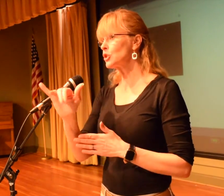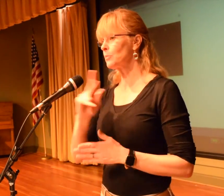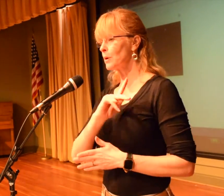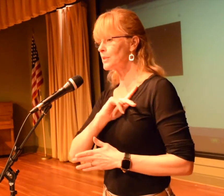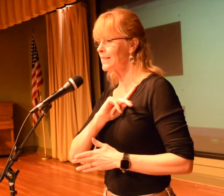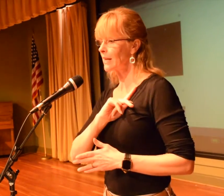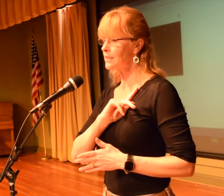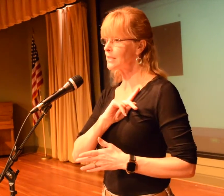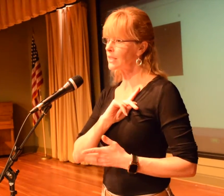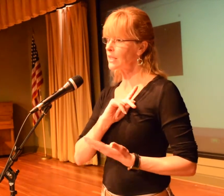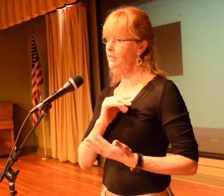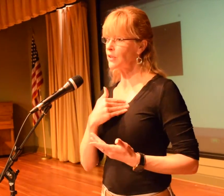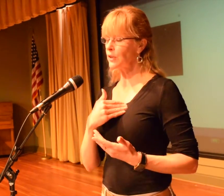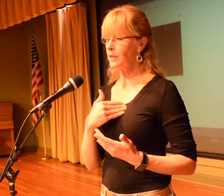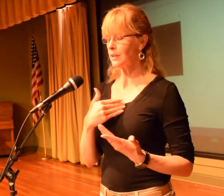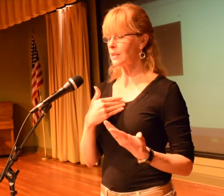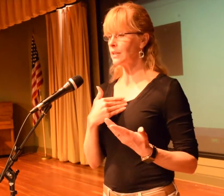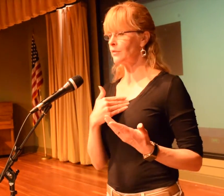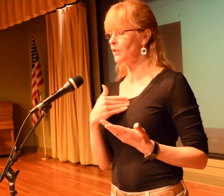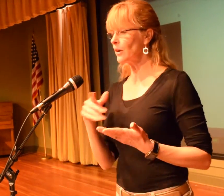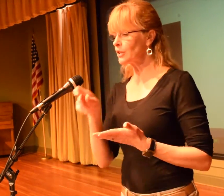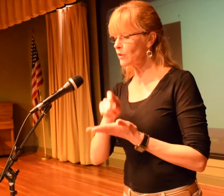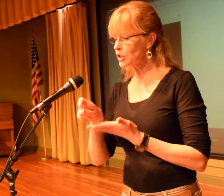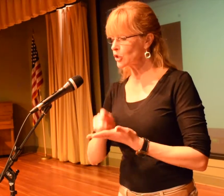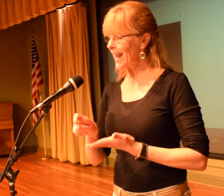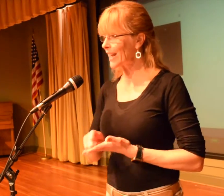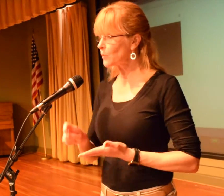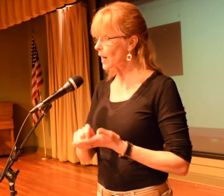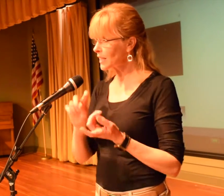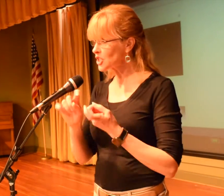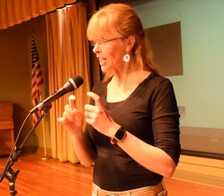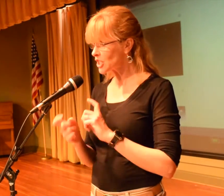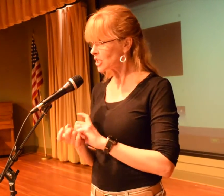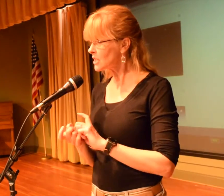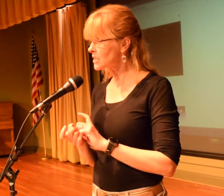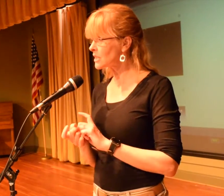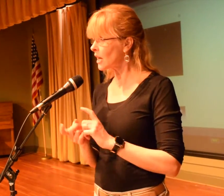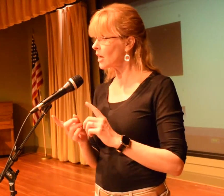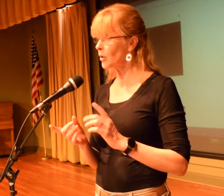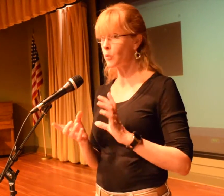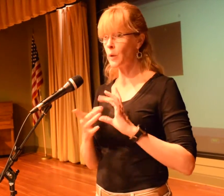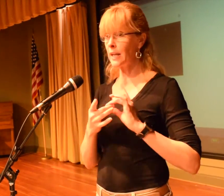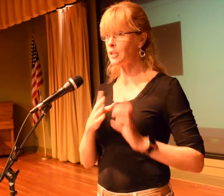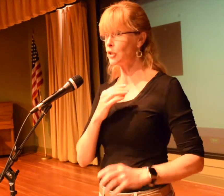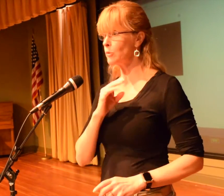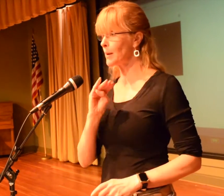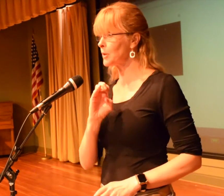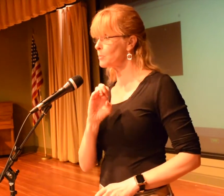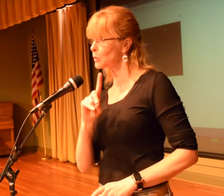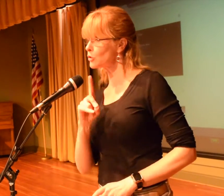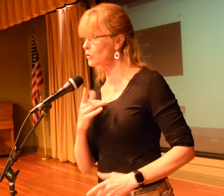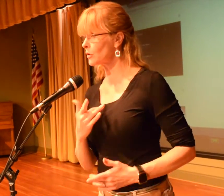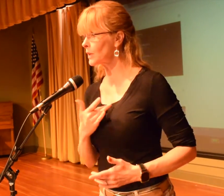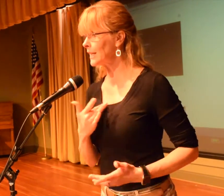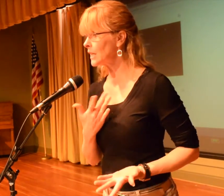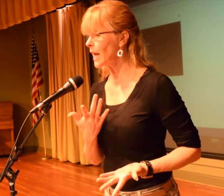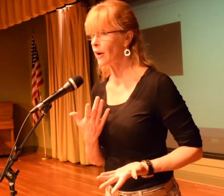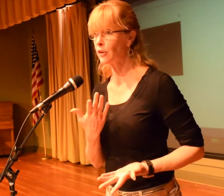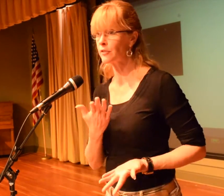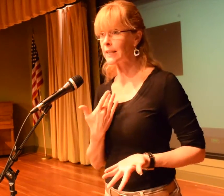your personality. If you ever notice your handwriting changes related to maybe the mood you're in, how you're